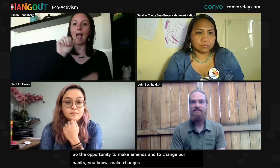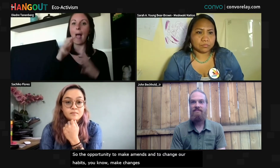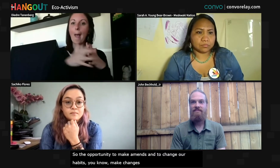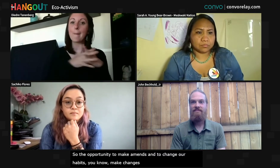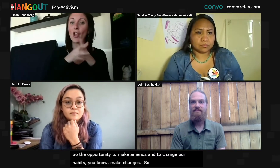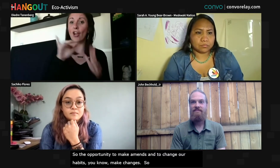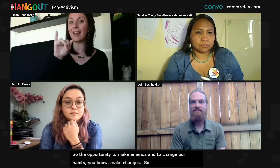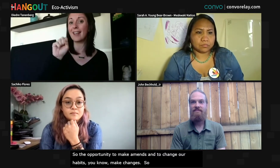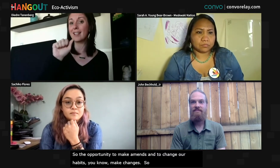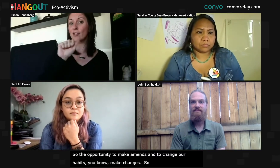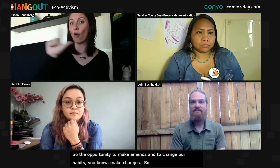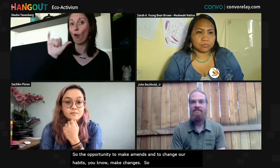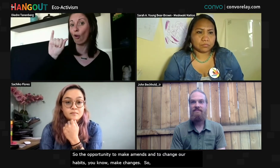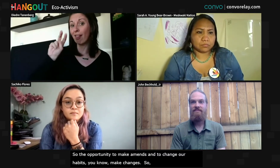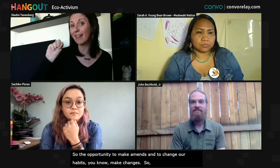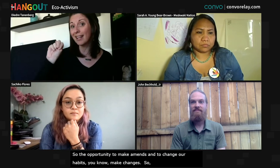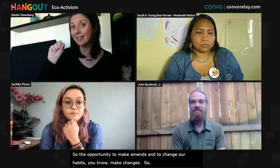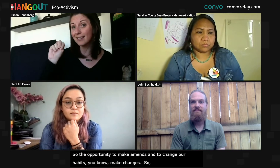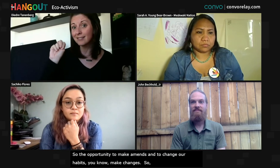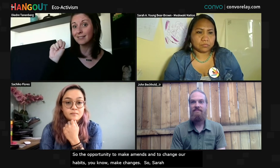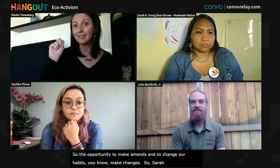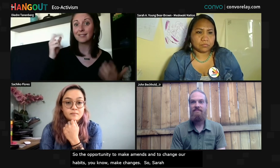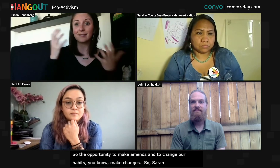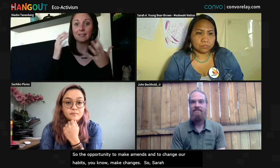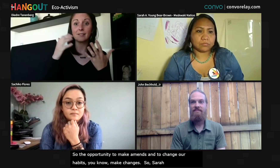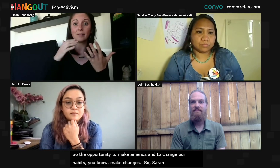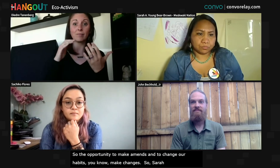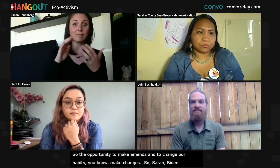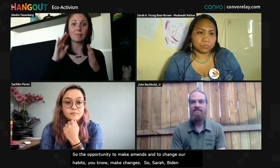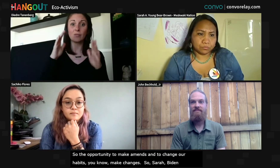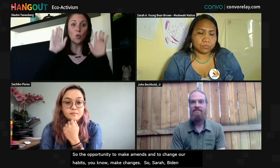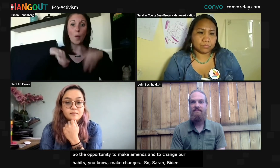Biden has the American